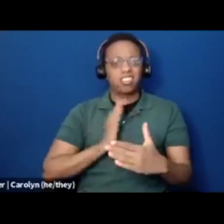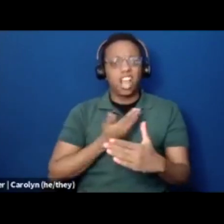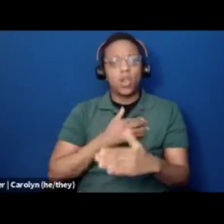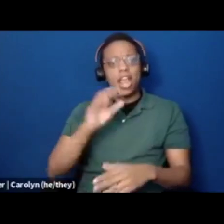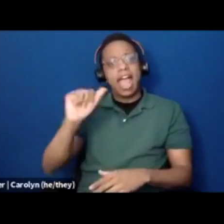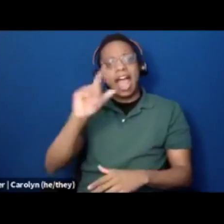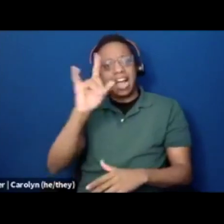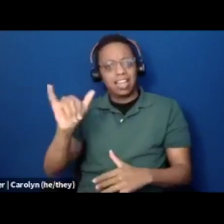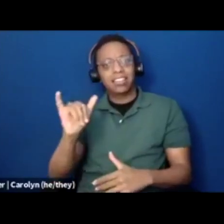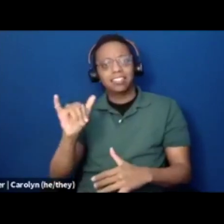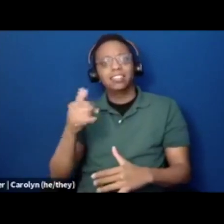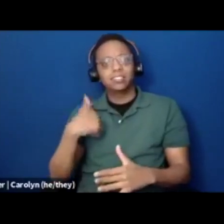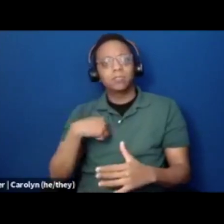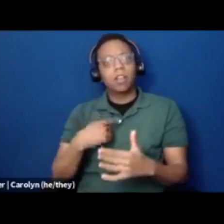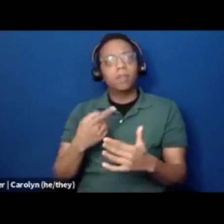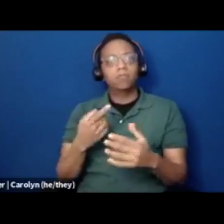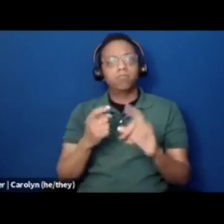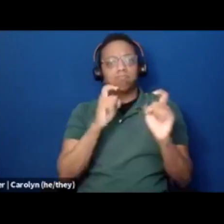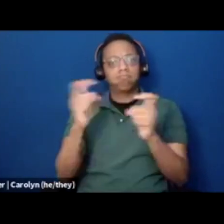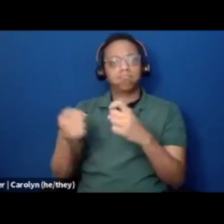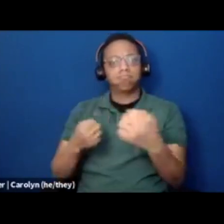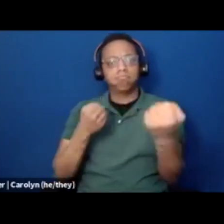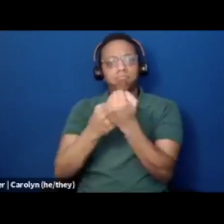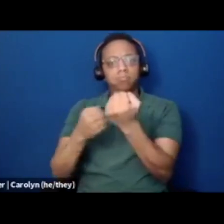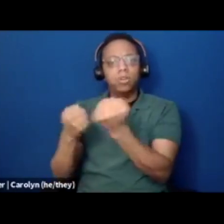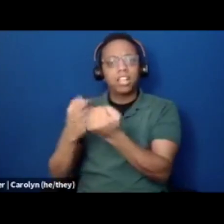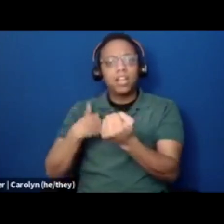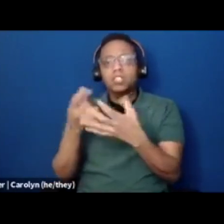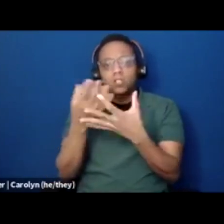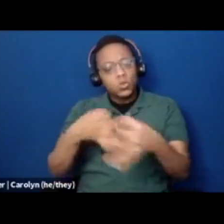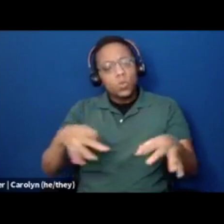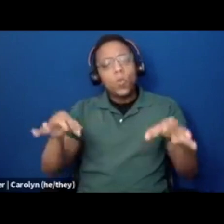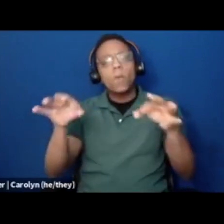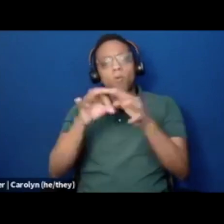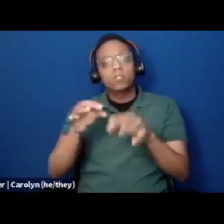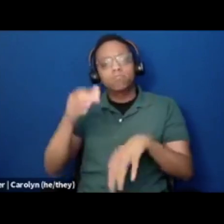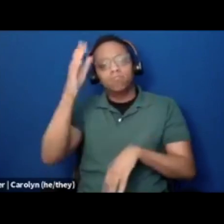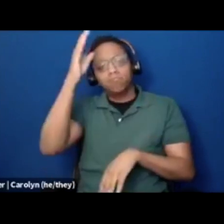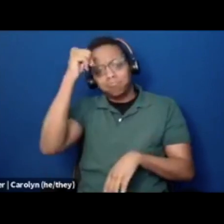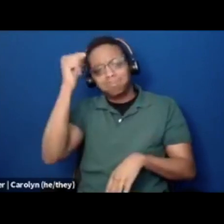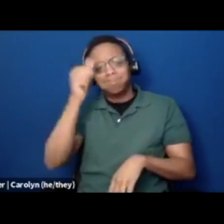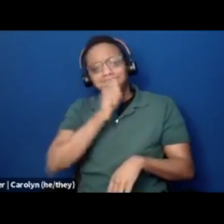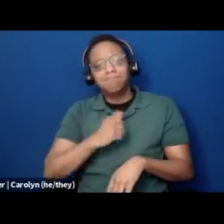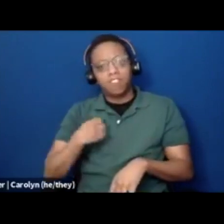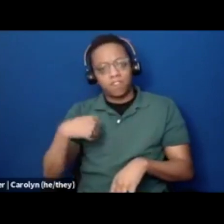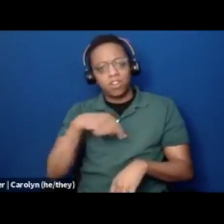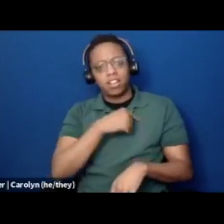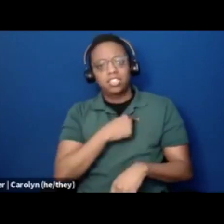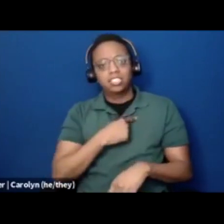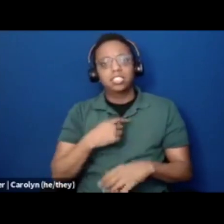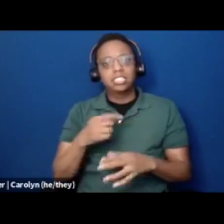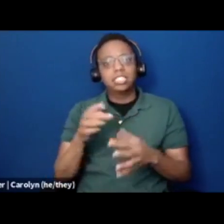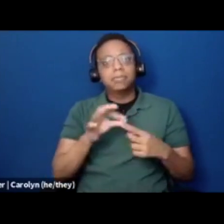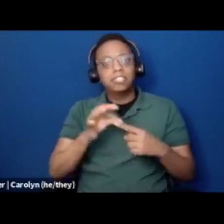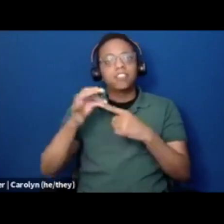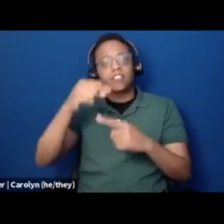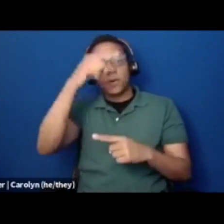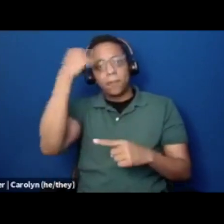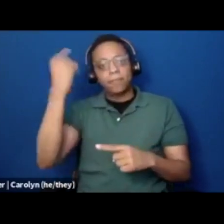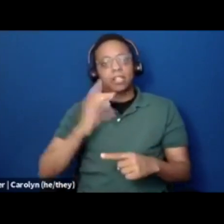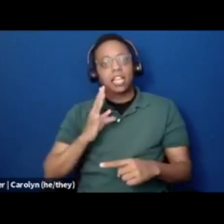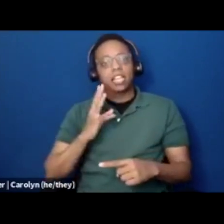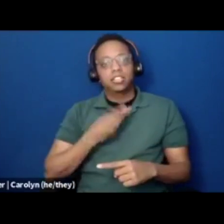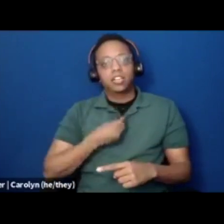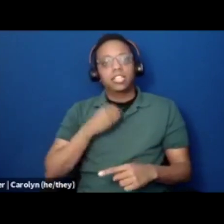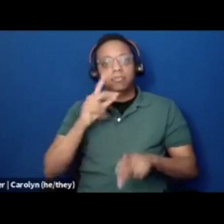that was a huge, huge piece of resilience and what resilience looks like, especially for Black trans people. It's taking the precedence